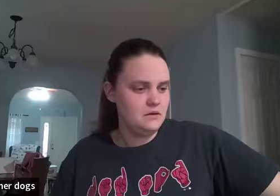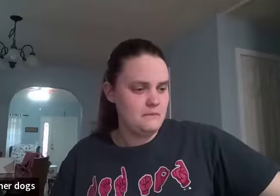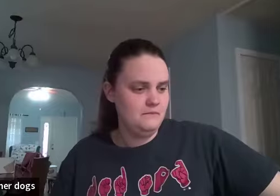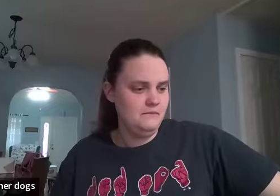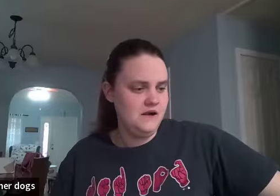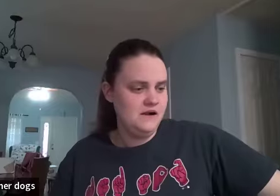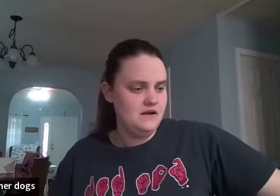Okay.